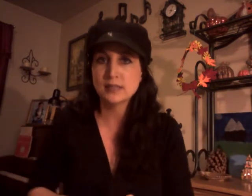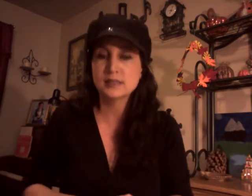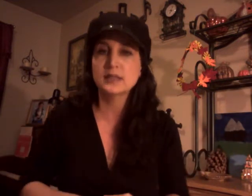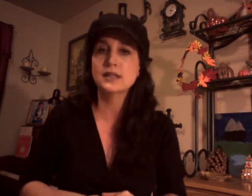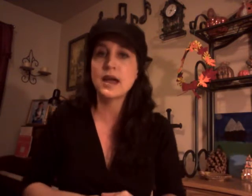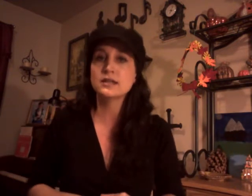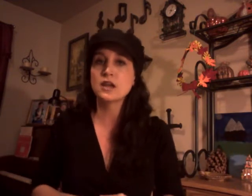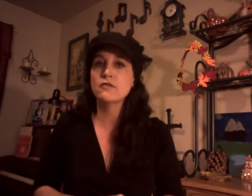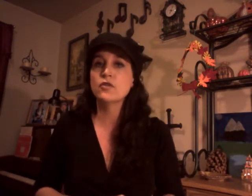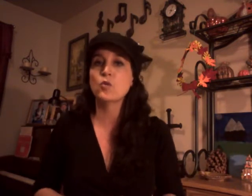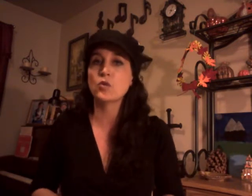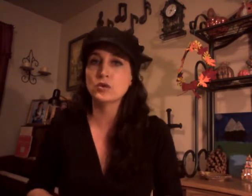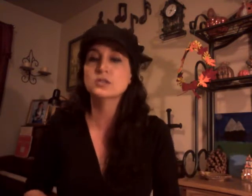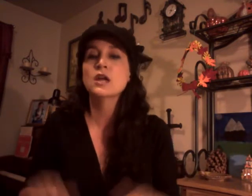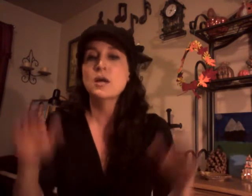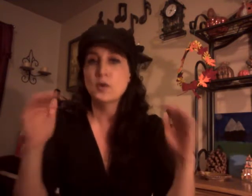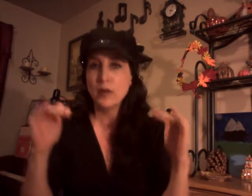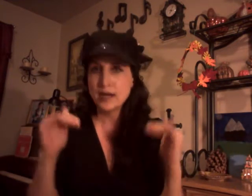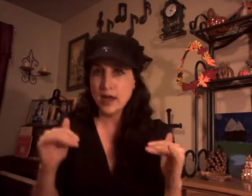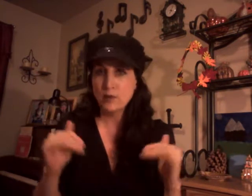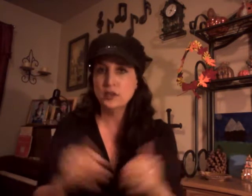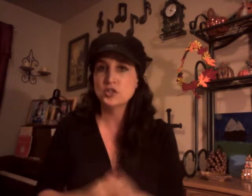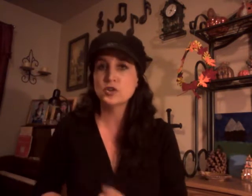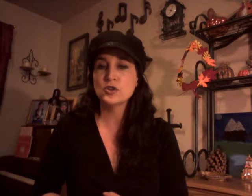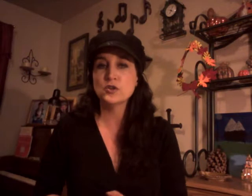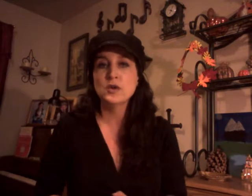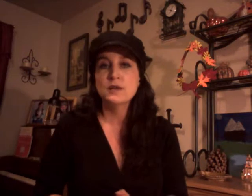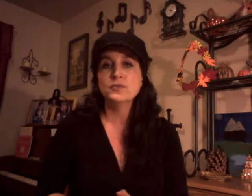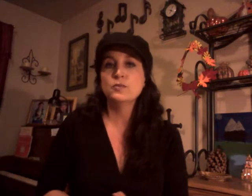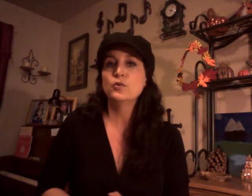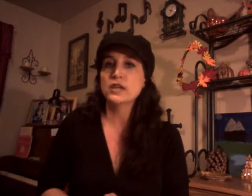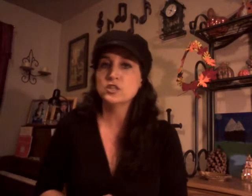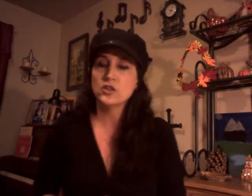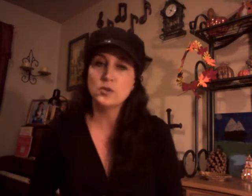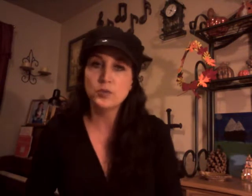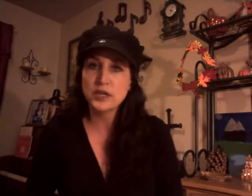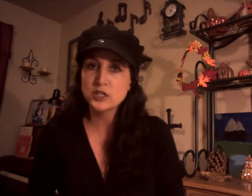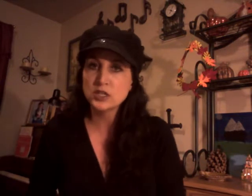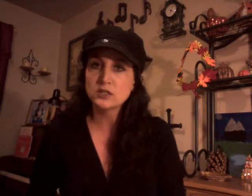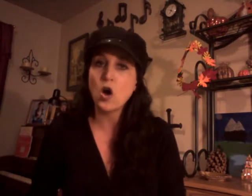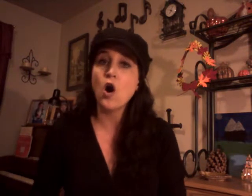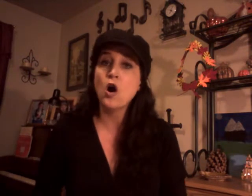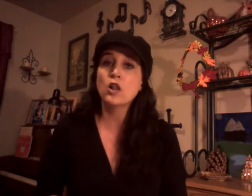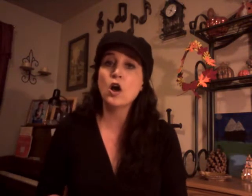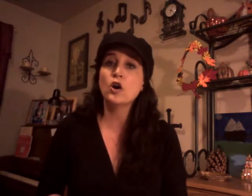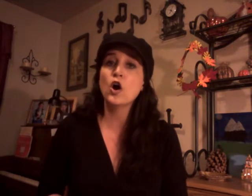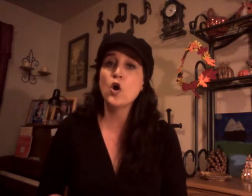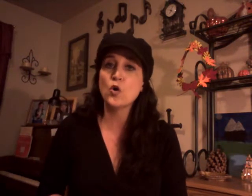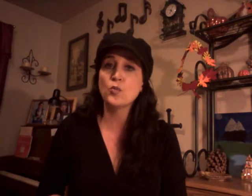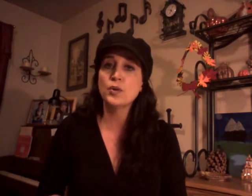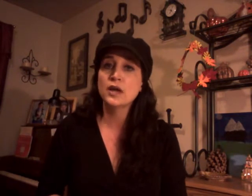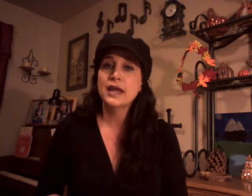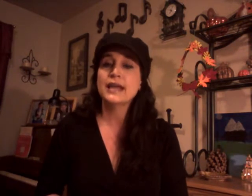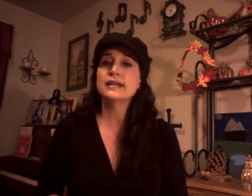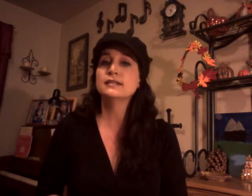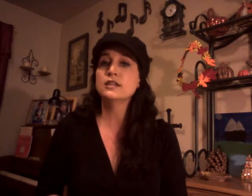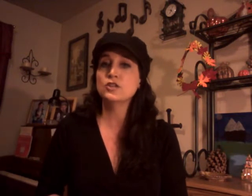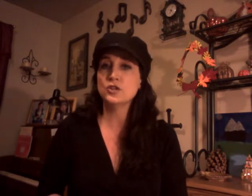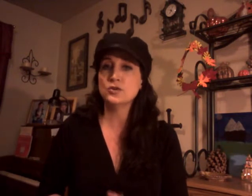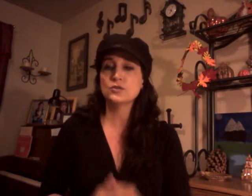The light of the world. But right now, I'm going to show you the bridge. And the bridge is all our hope is in you. So